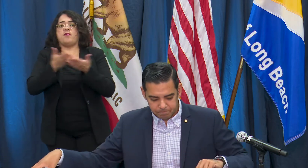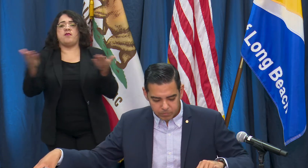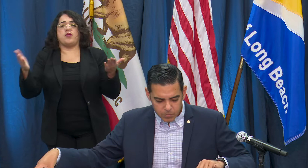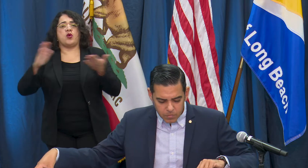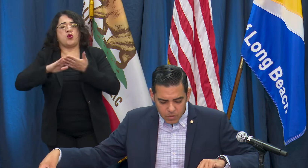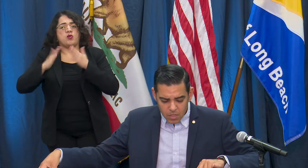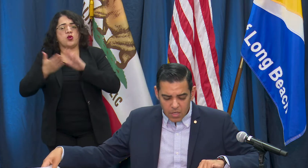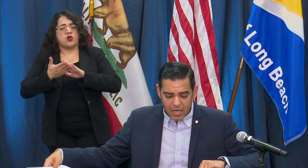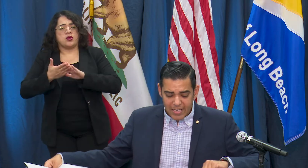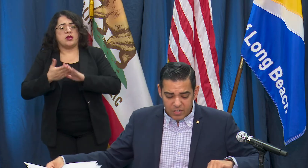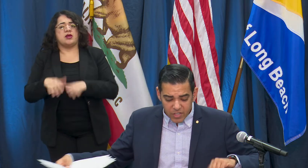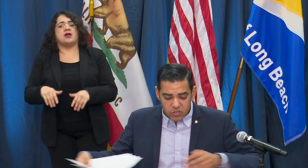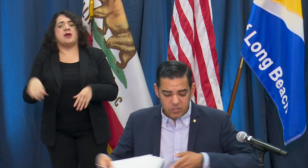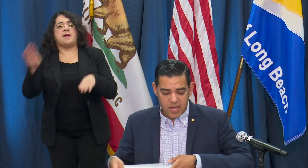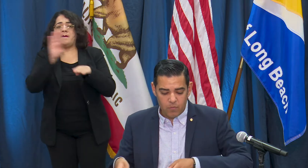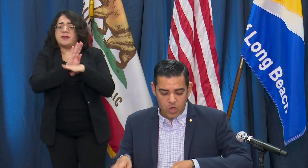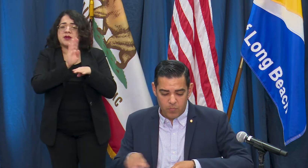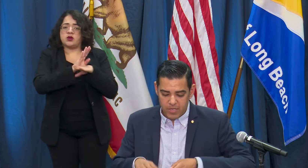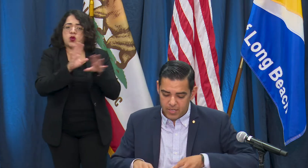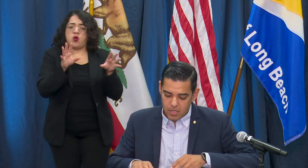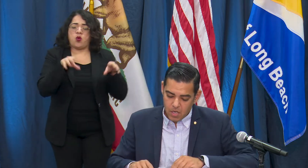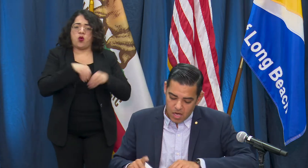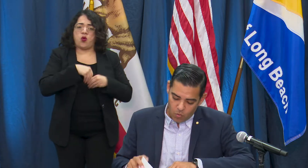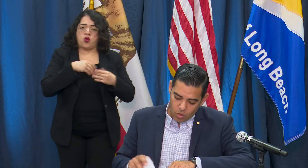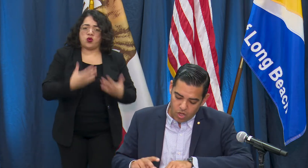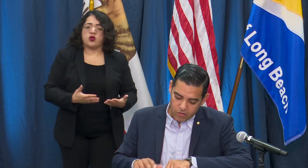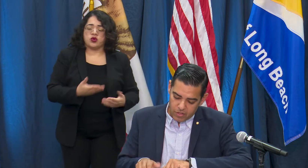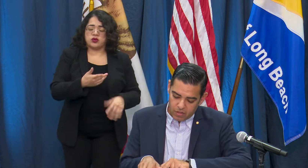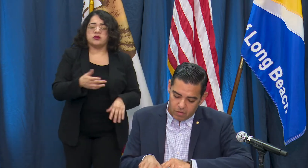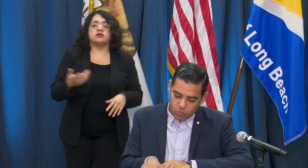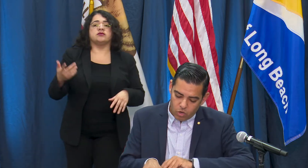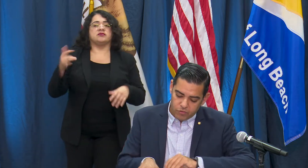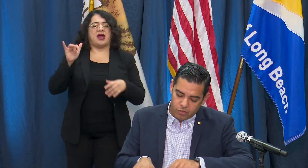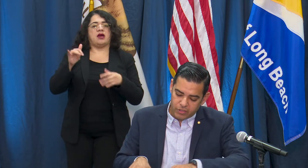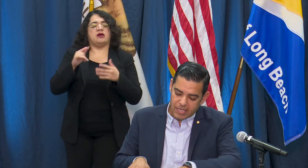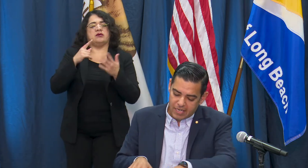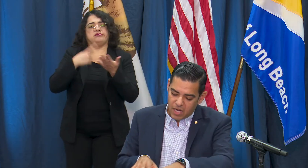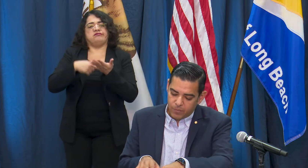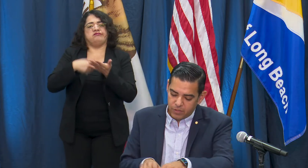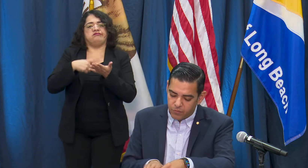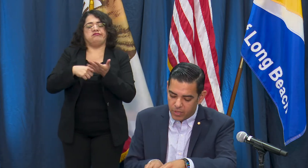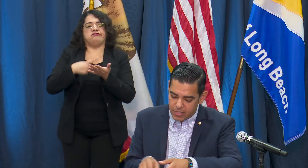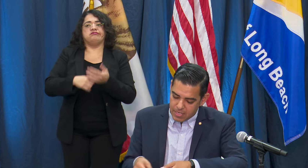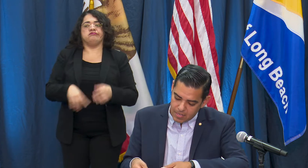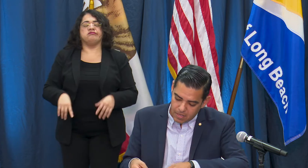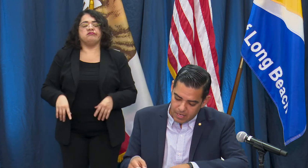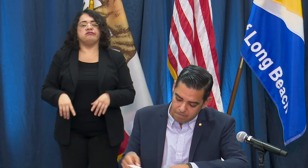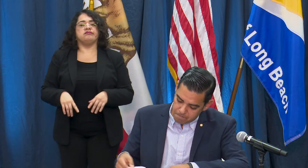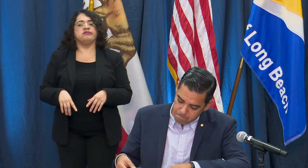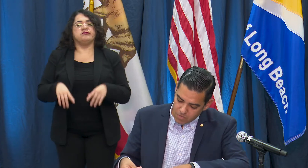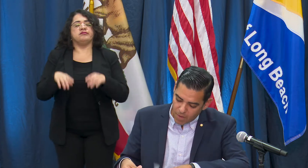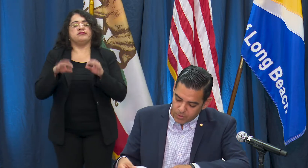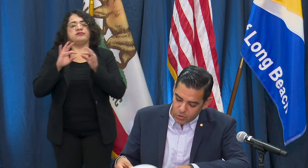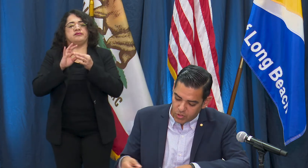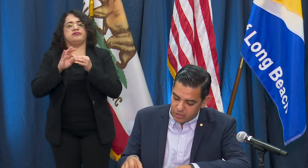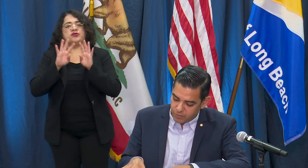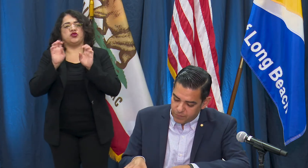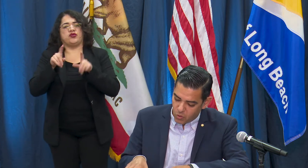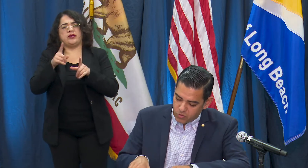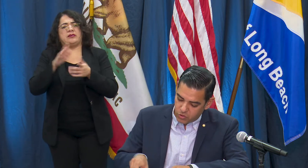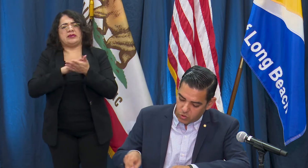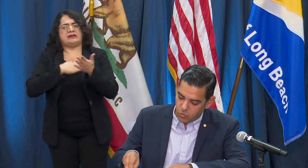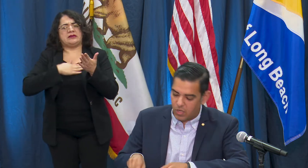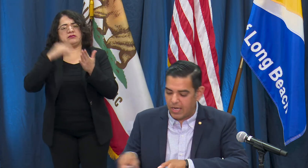reopen. In addition to that reopening, we're also looking at a couple different opportunities